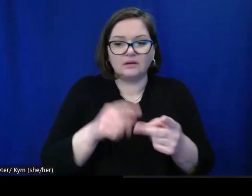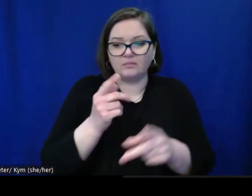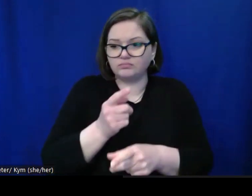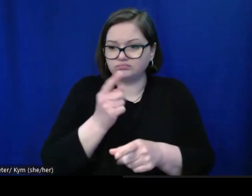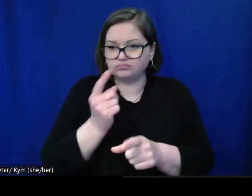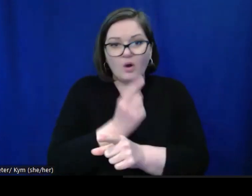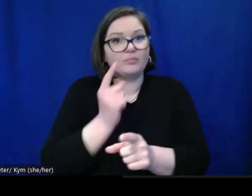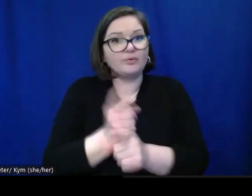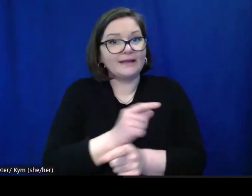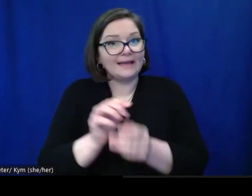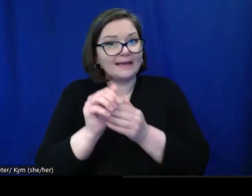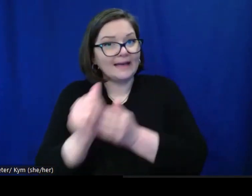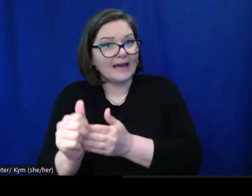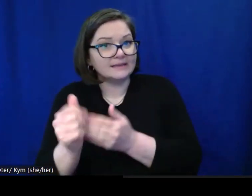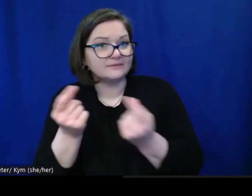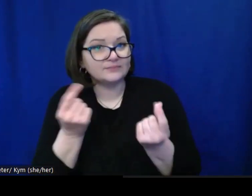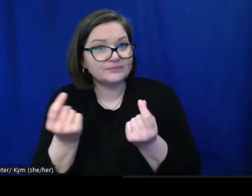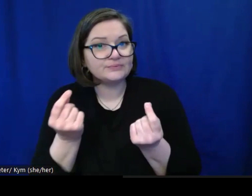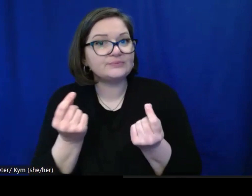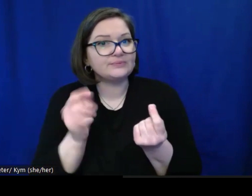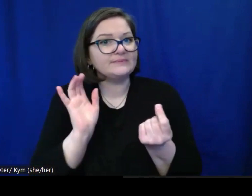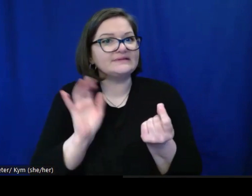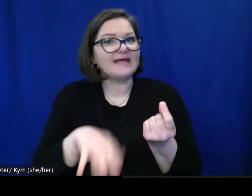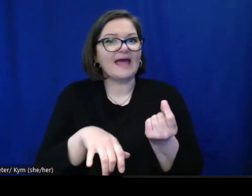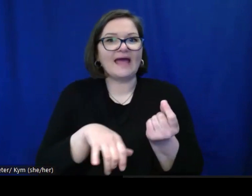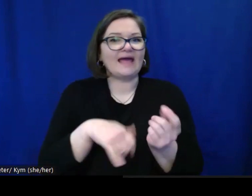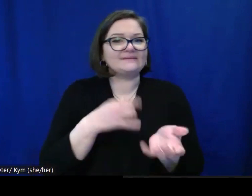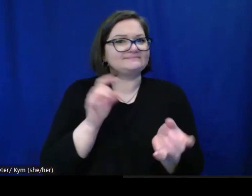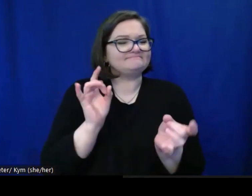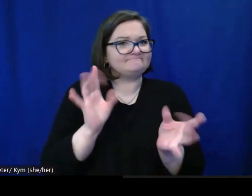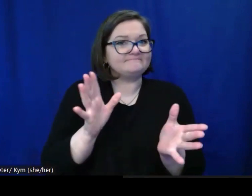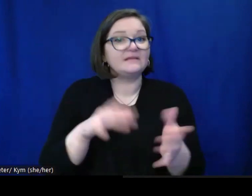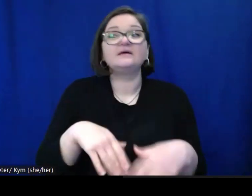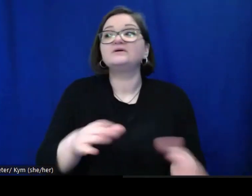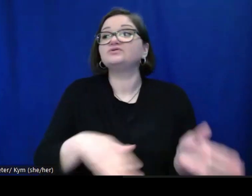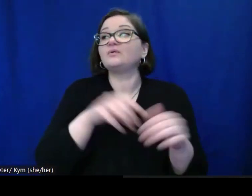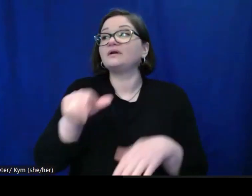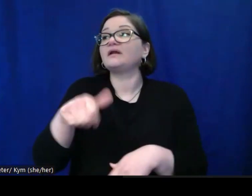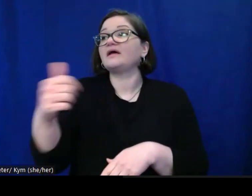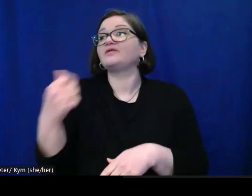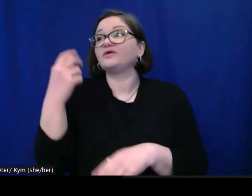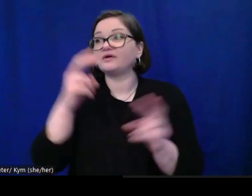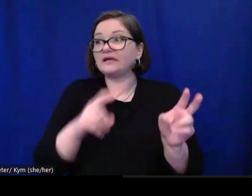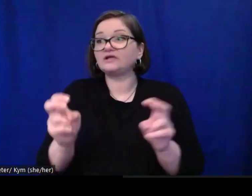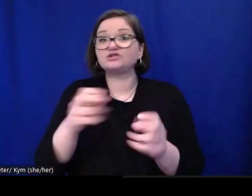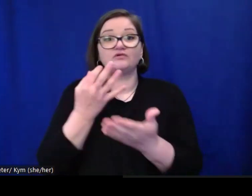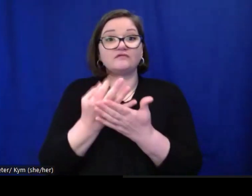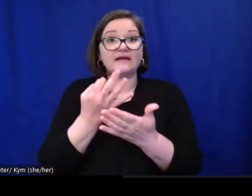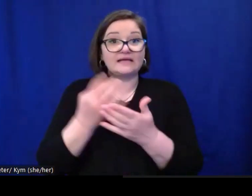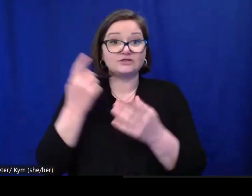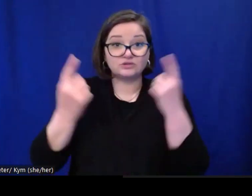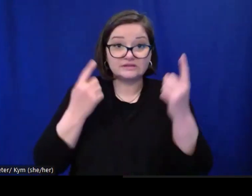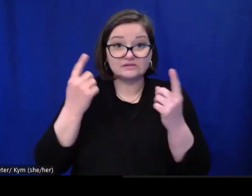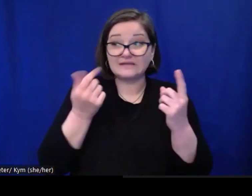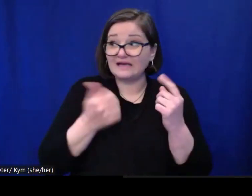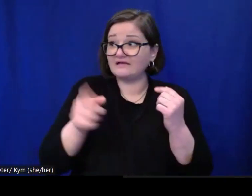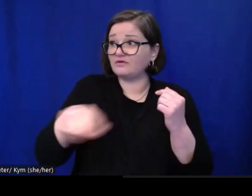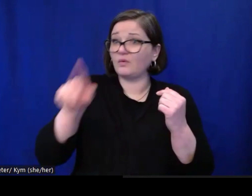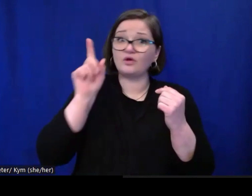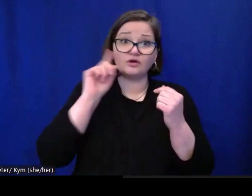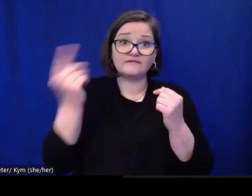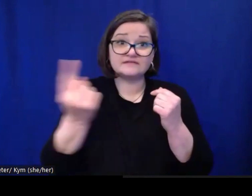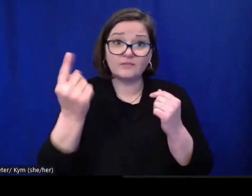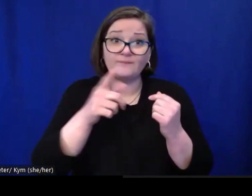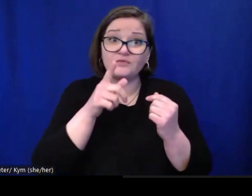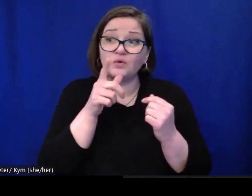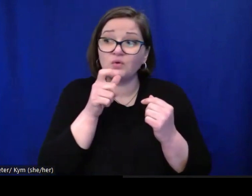guidance. Here's another issue, financial considerations. How many people have ever heard about somebody being